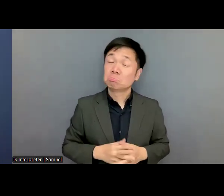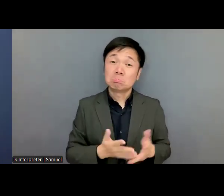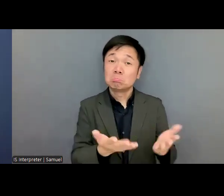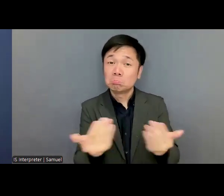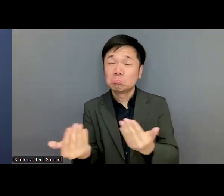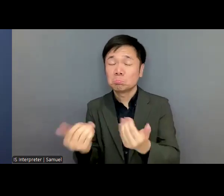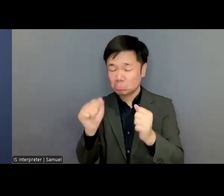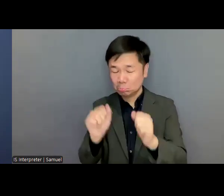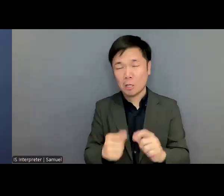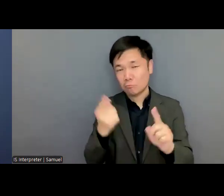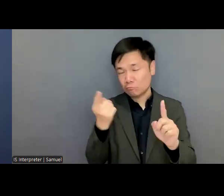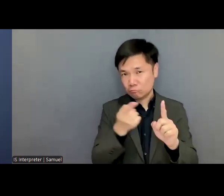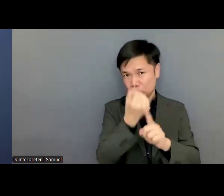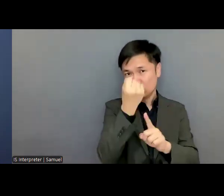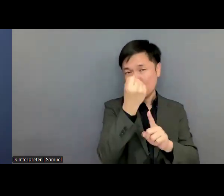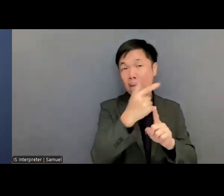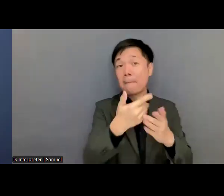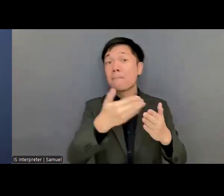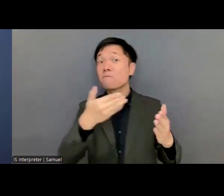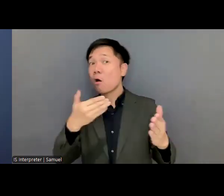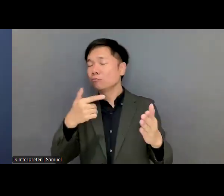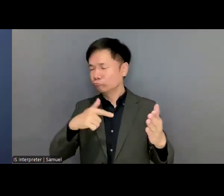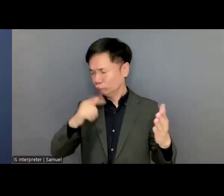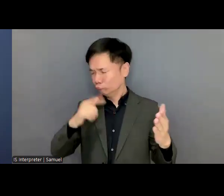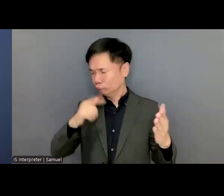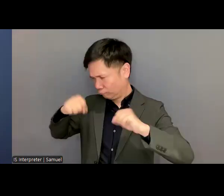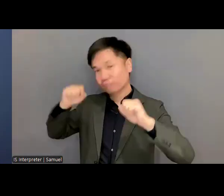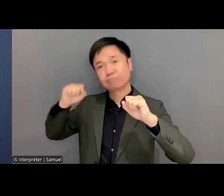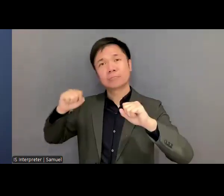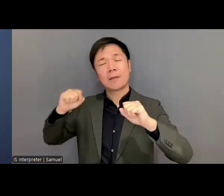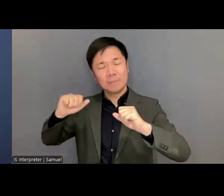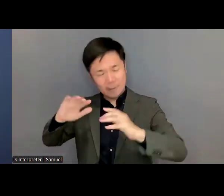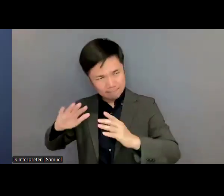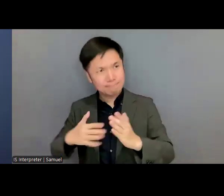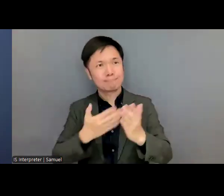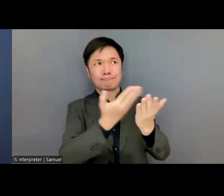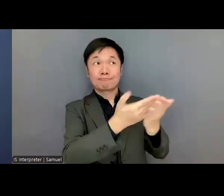be reached before the commitment is submitted jointly.